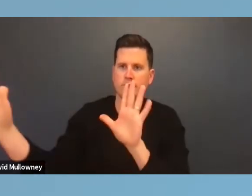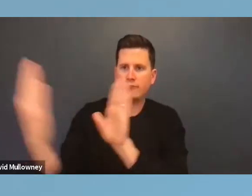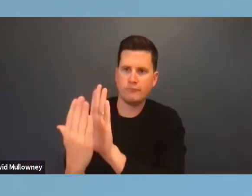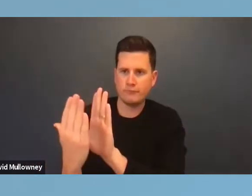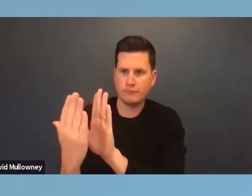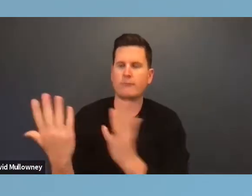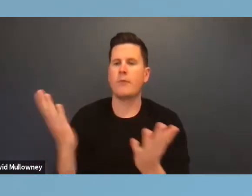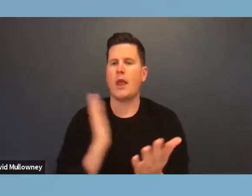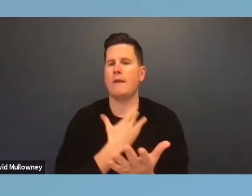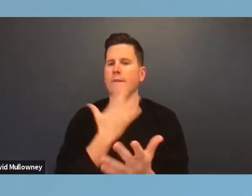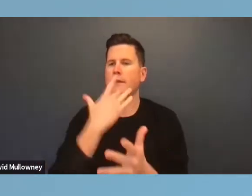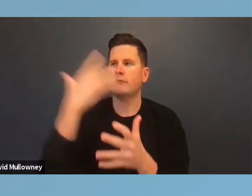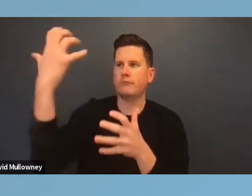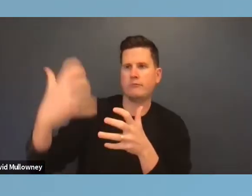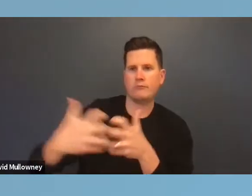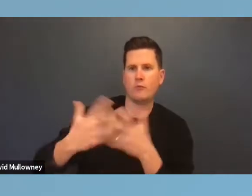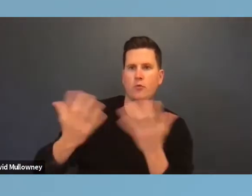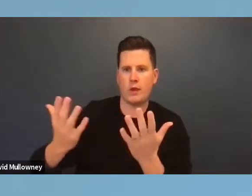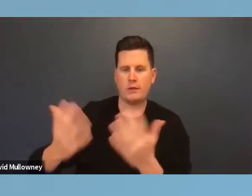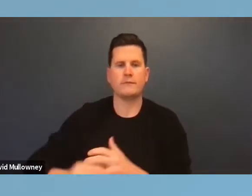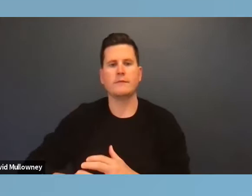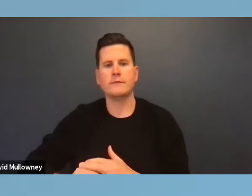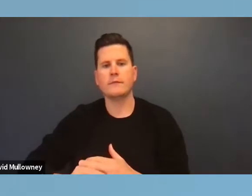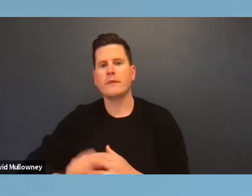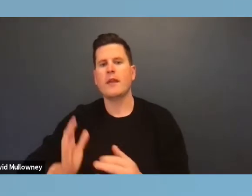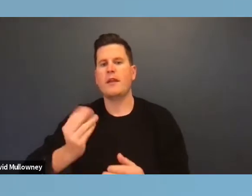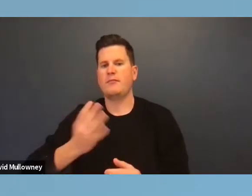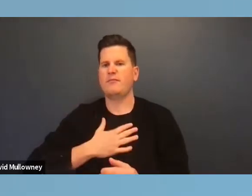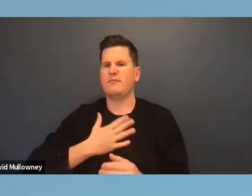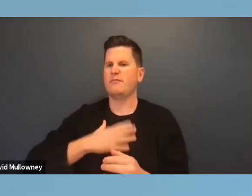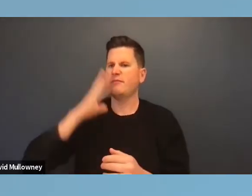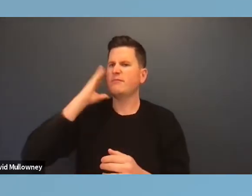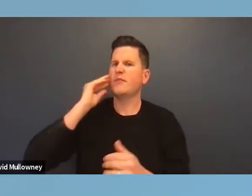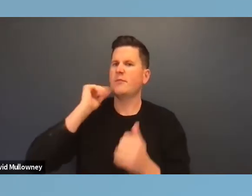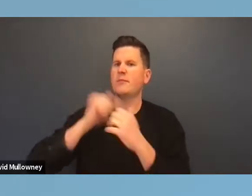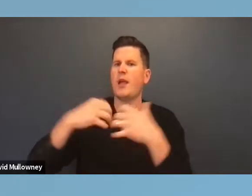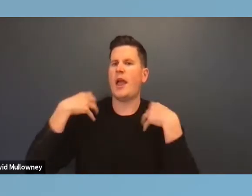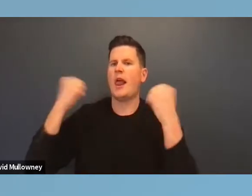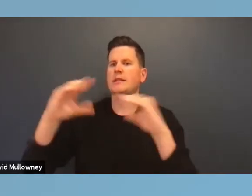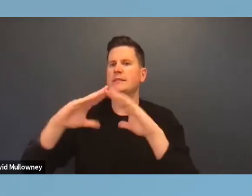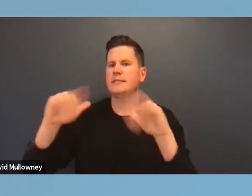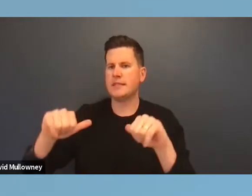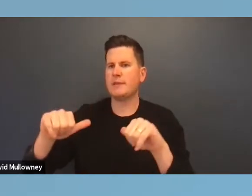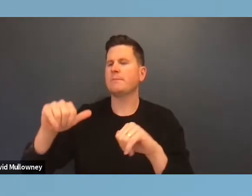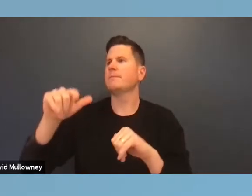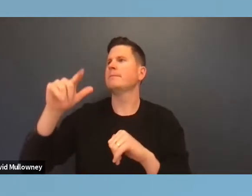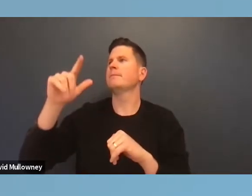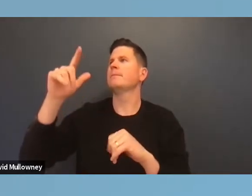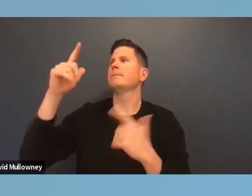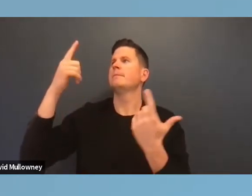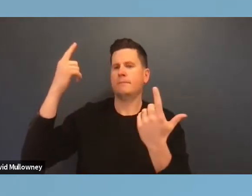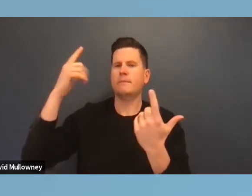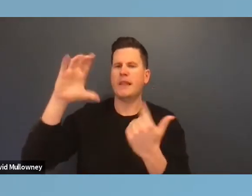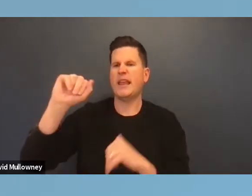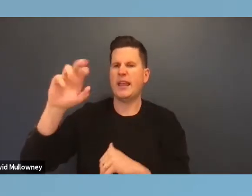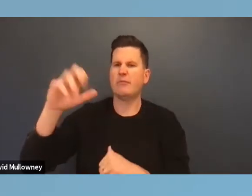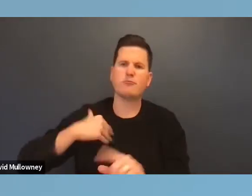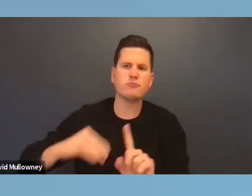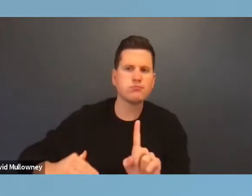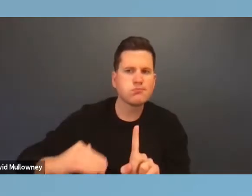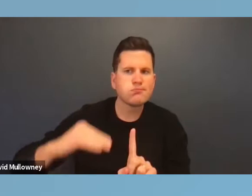or appointment, what we would prefer. Also, I'm going to share my experiences with the healthcare